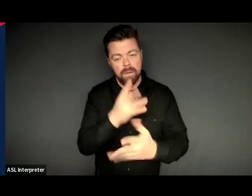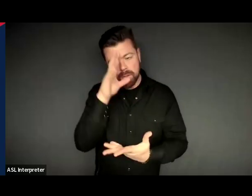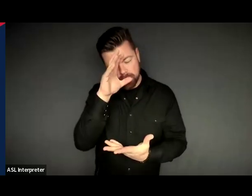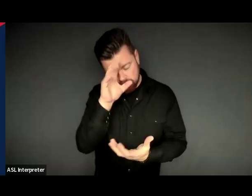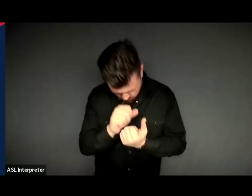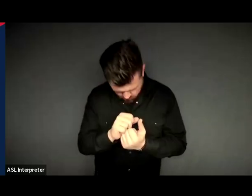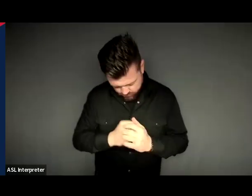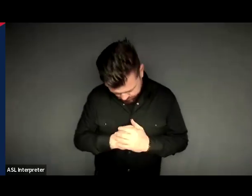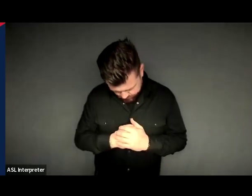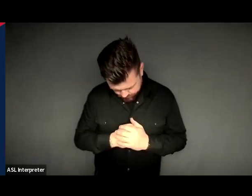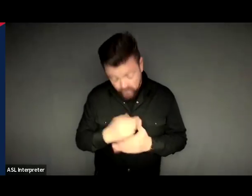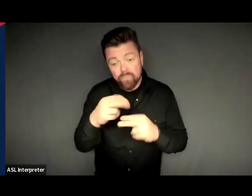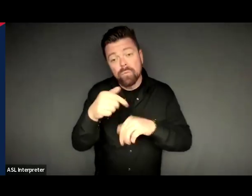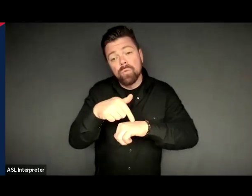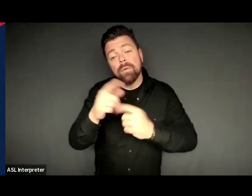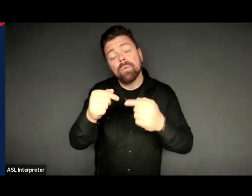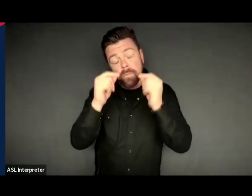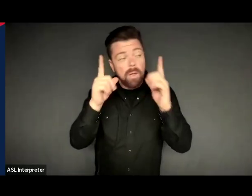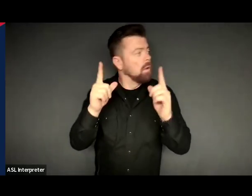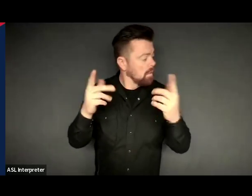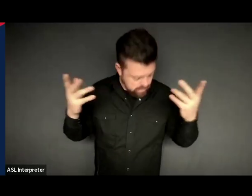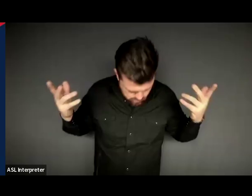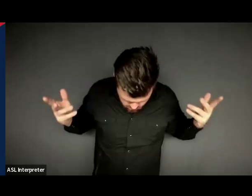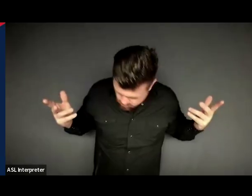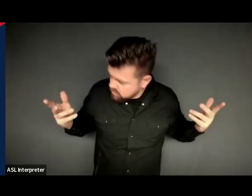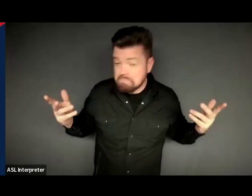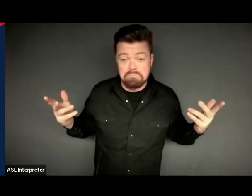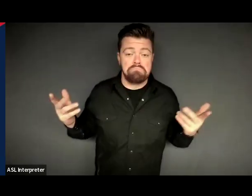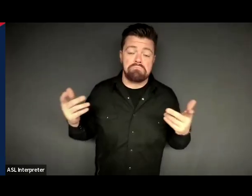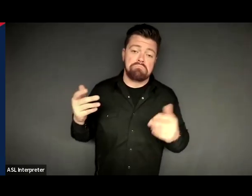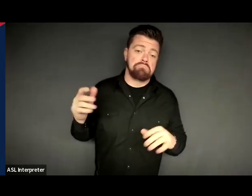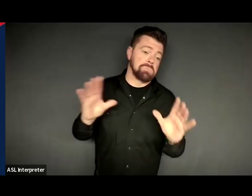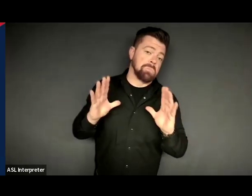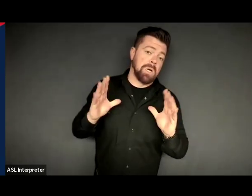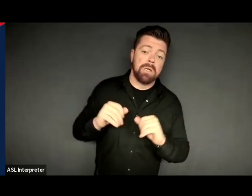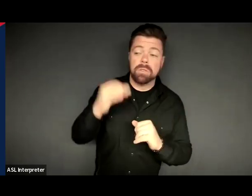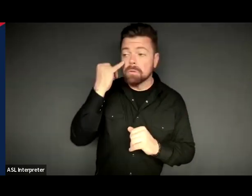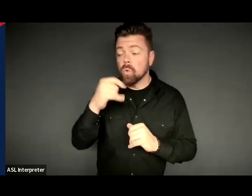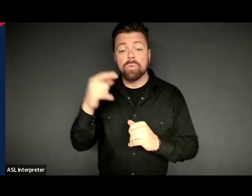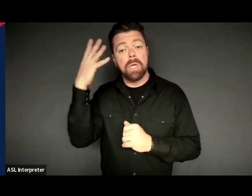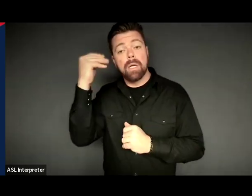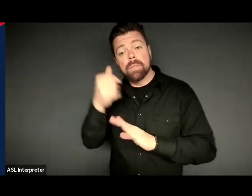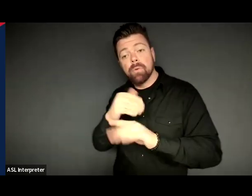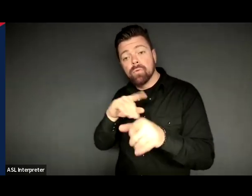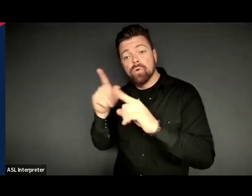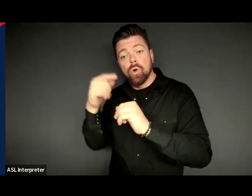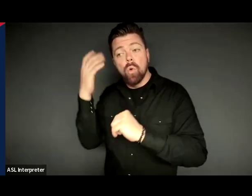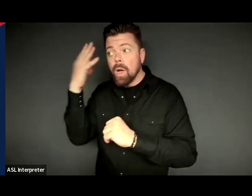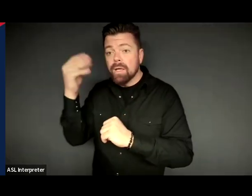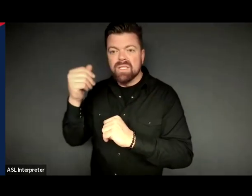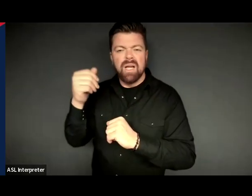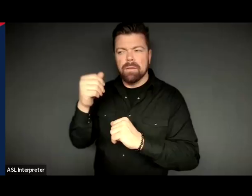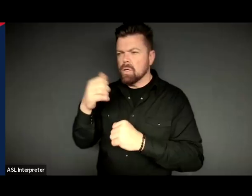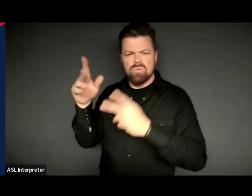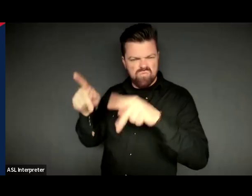short time, when you wake up, it's like, oh, now I'm okay. Before you go outside, if you have somebody who's going to be driving you, get your